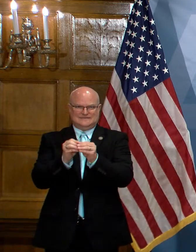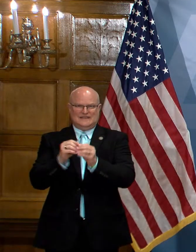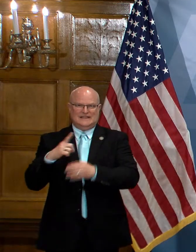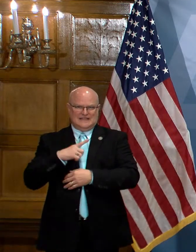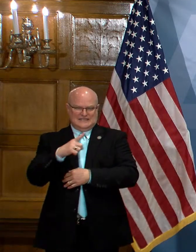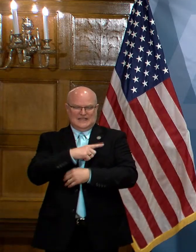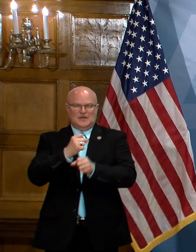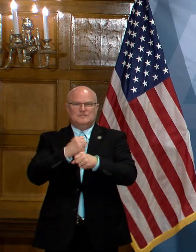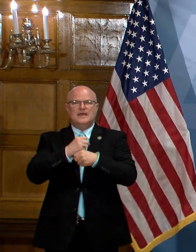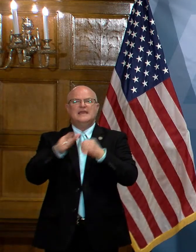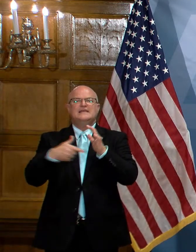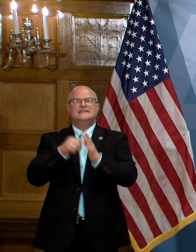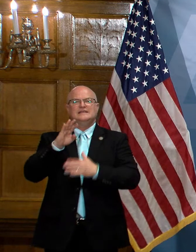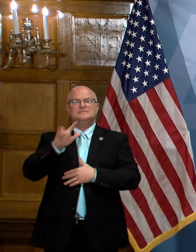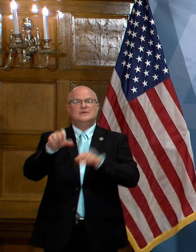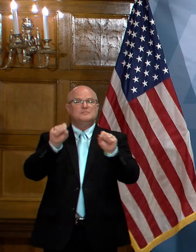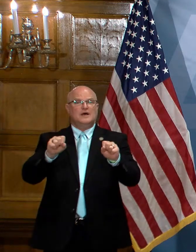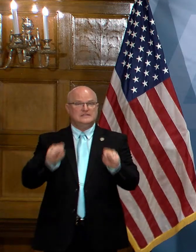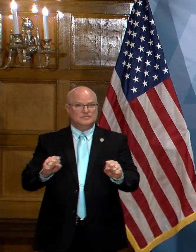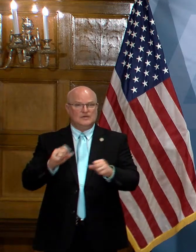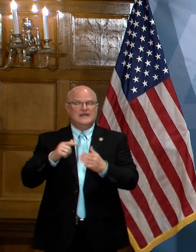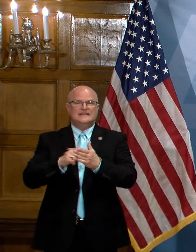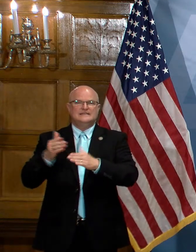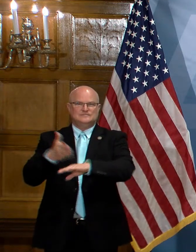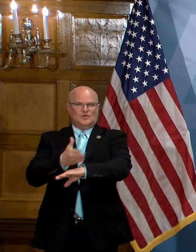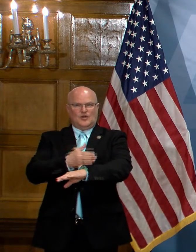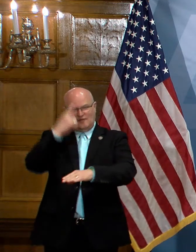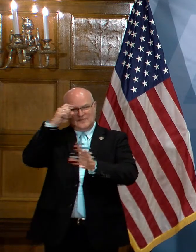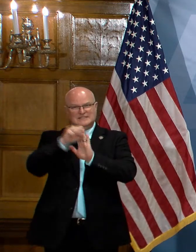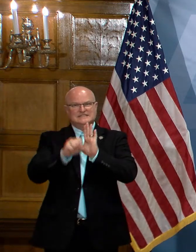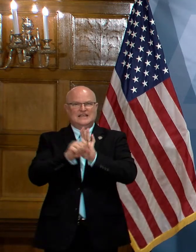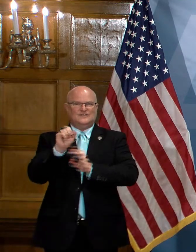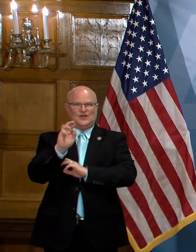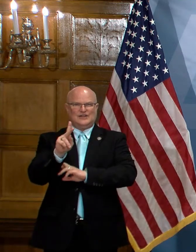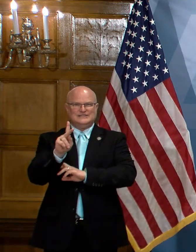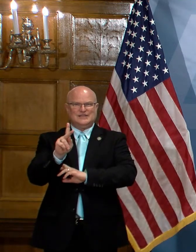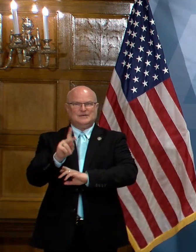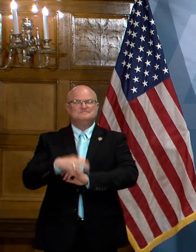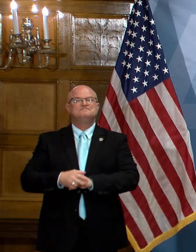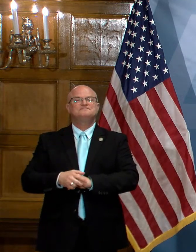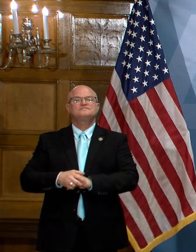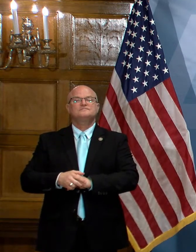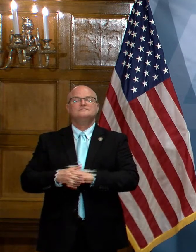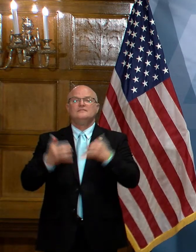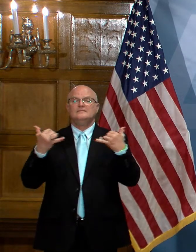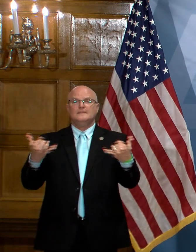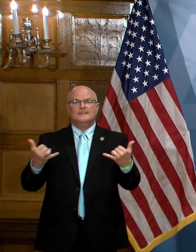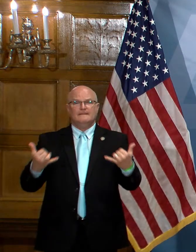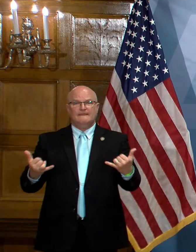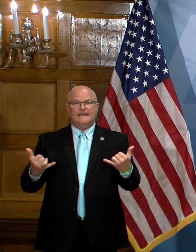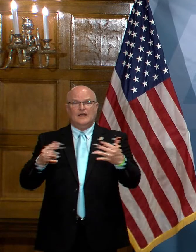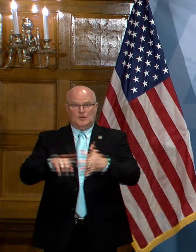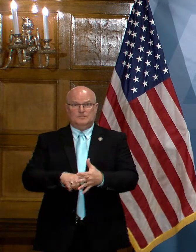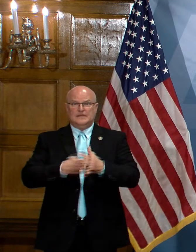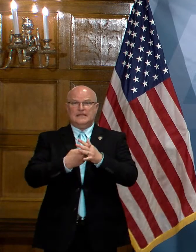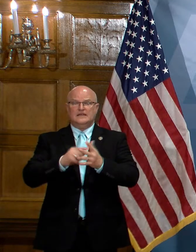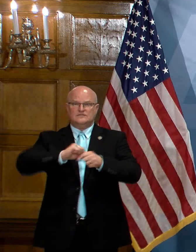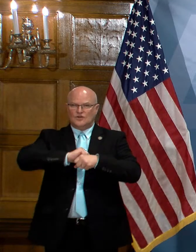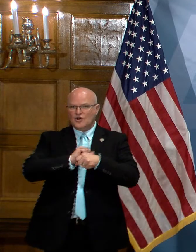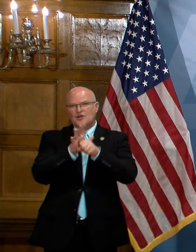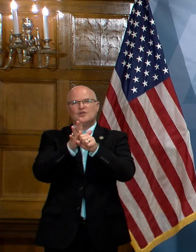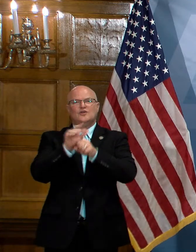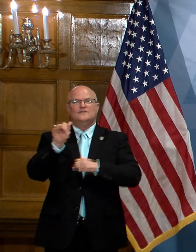these substantive bills possible and this progress for the state of Arkansas. Now with that, we will begin our